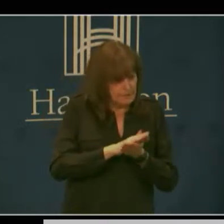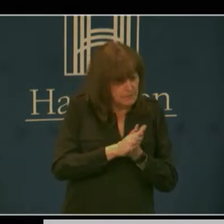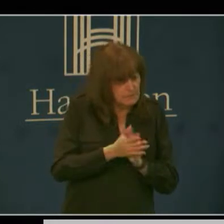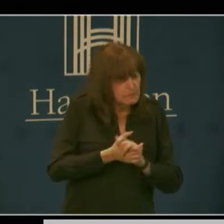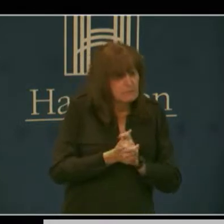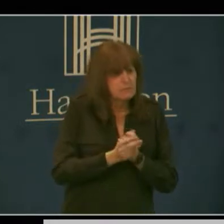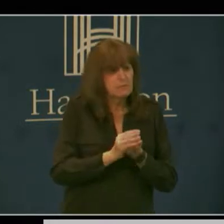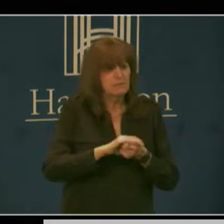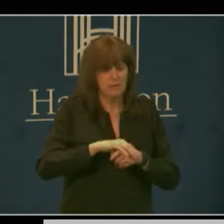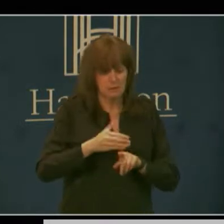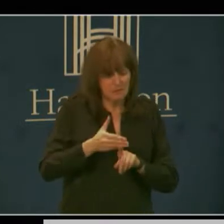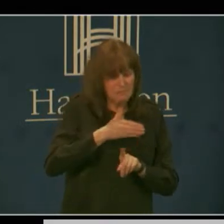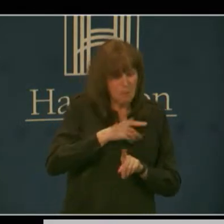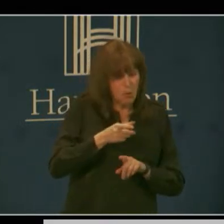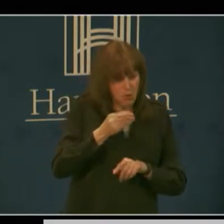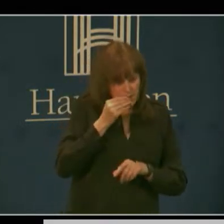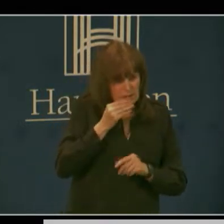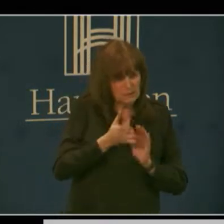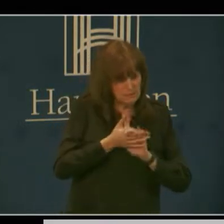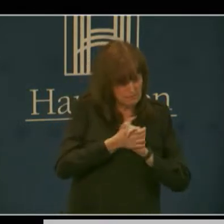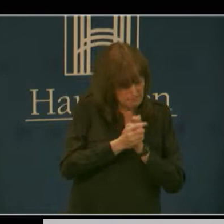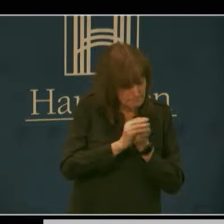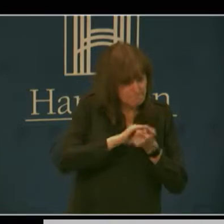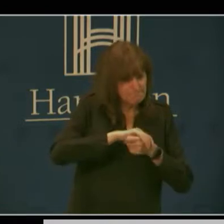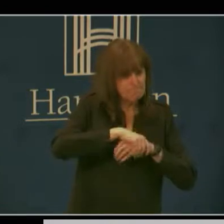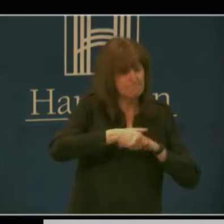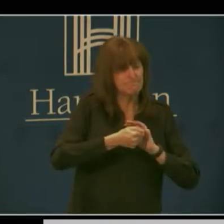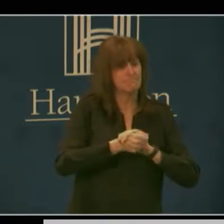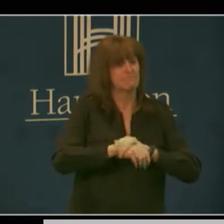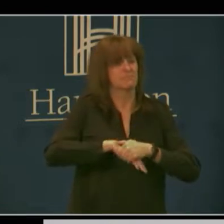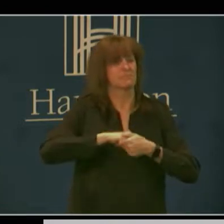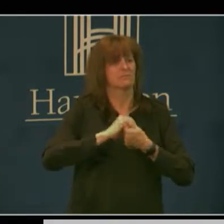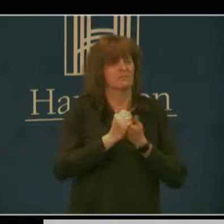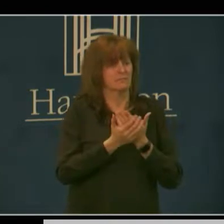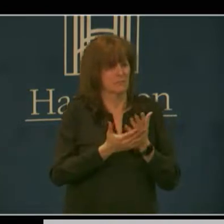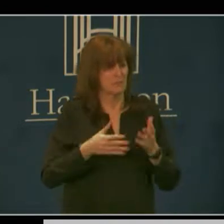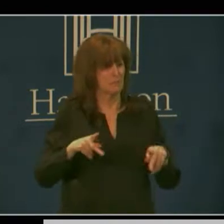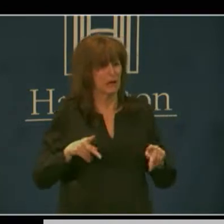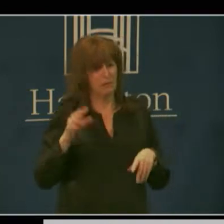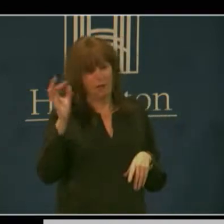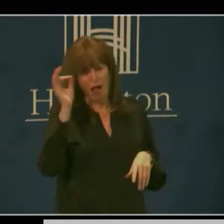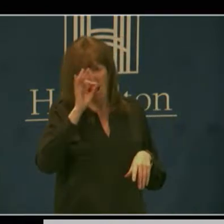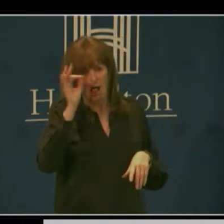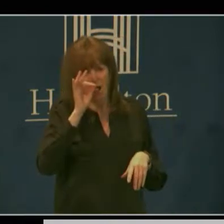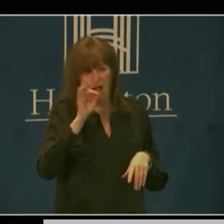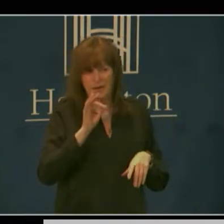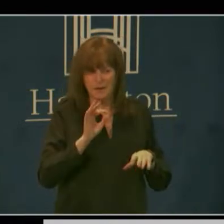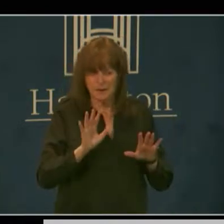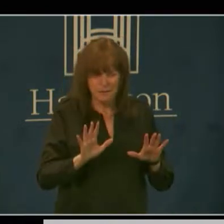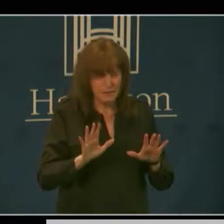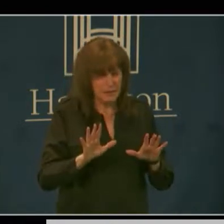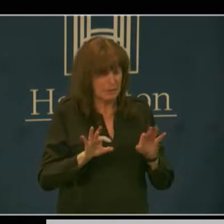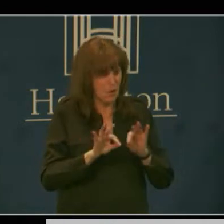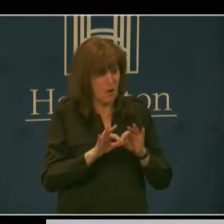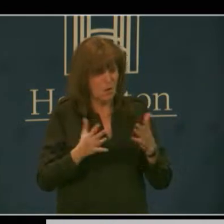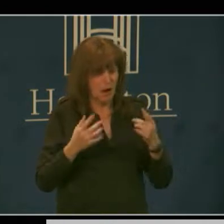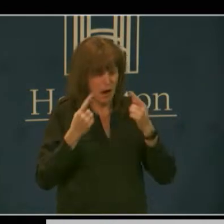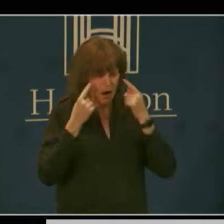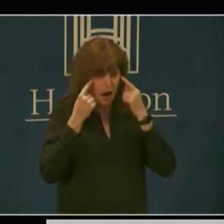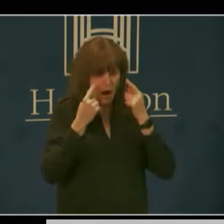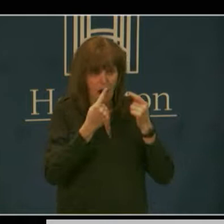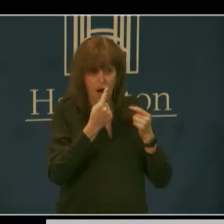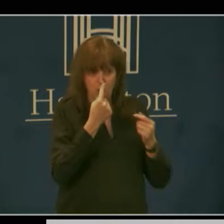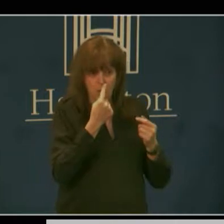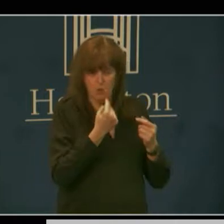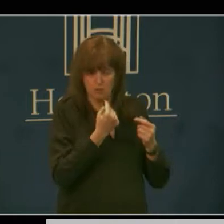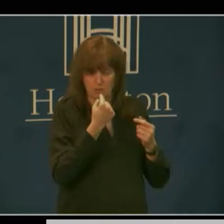their face because again, the challenge is our eyes, our nose, and our mouth. They're lovely mucous membranes. The virus loves them, and it's a great